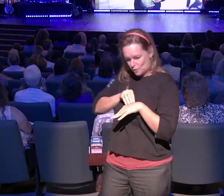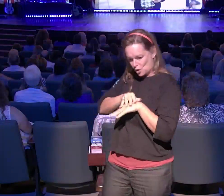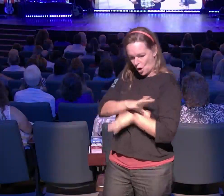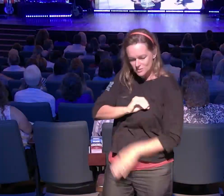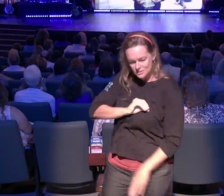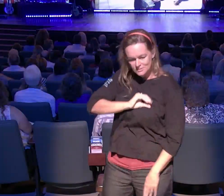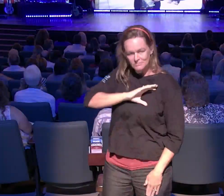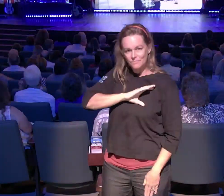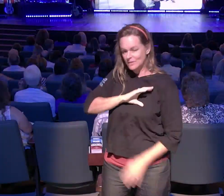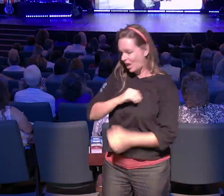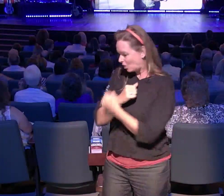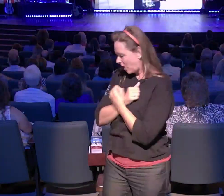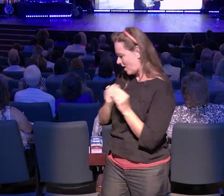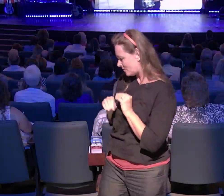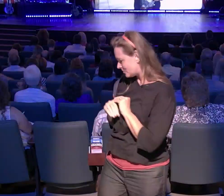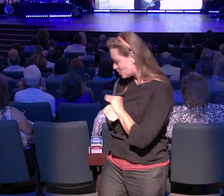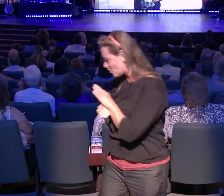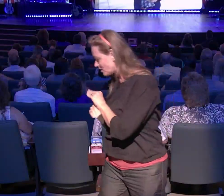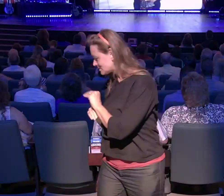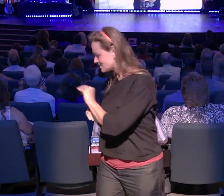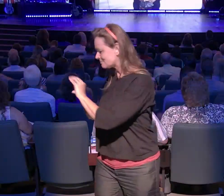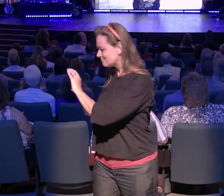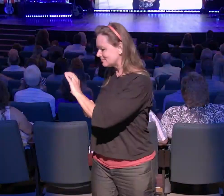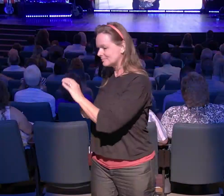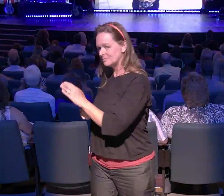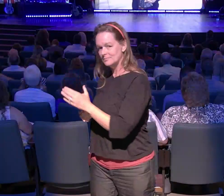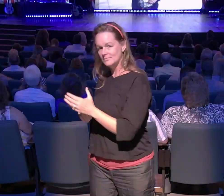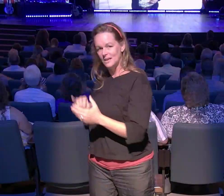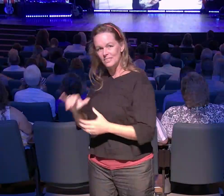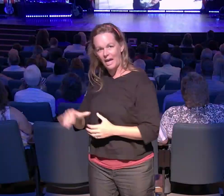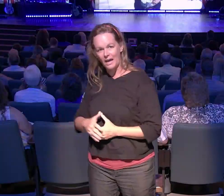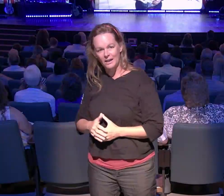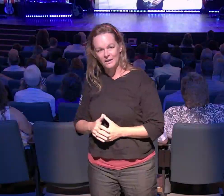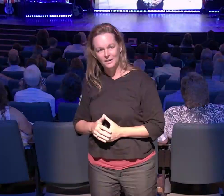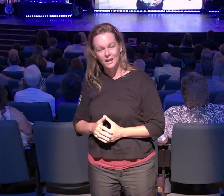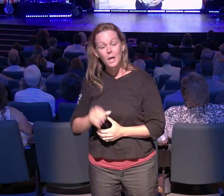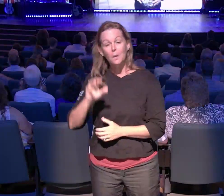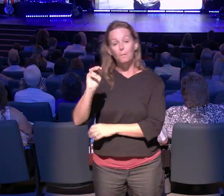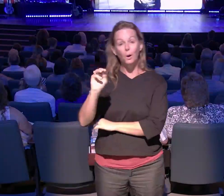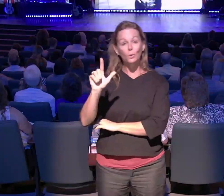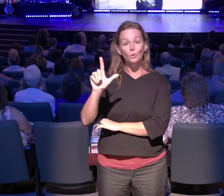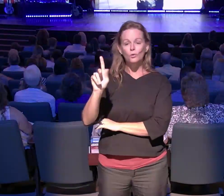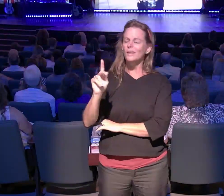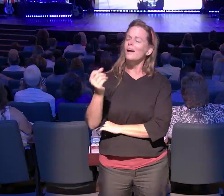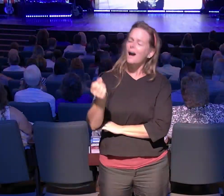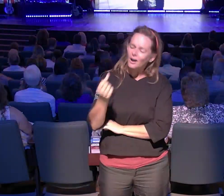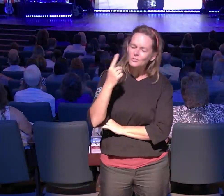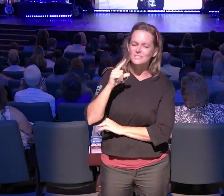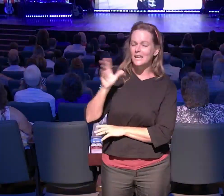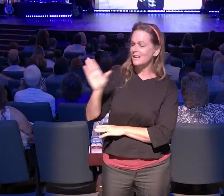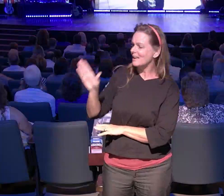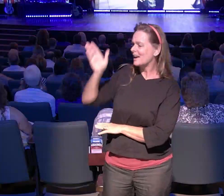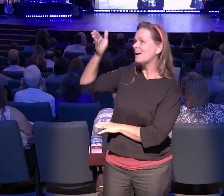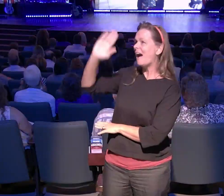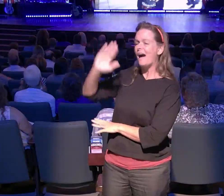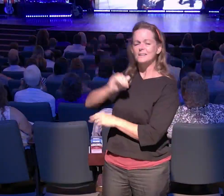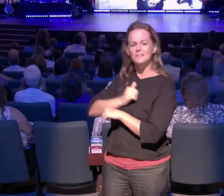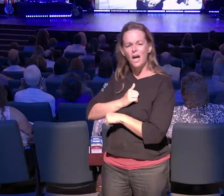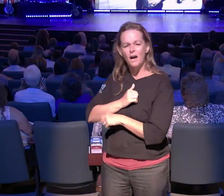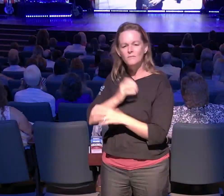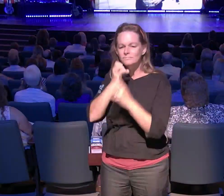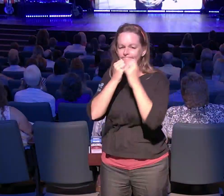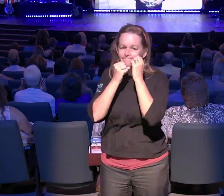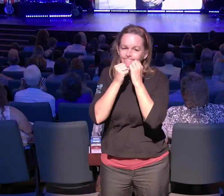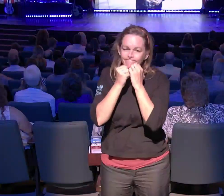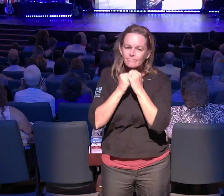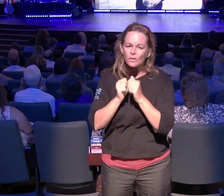up. Love transforms with redemptive power. See, Martin Luther King understood that God's love is the secret to bringing